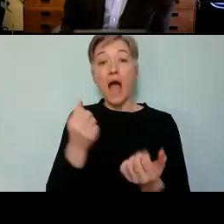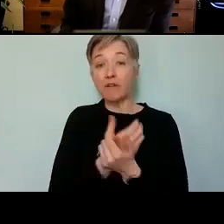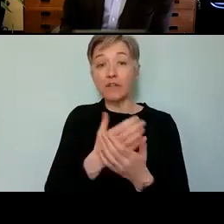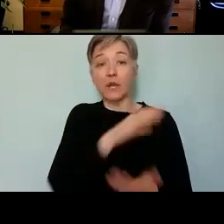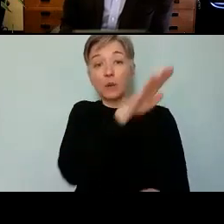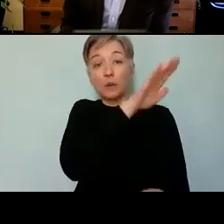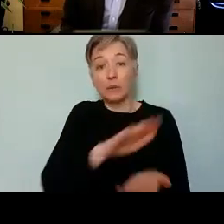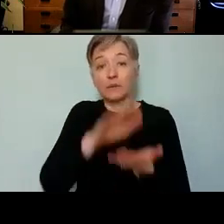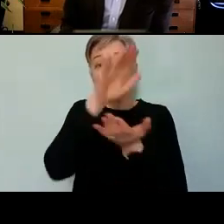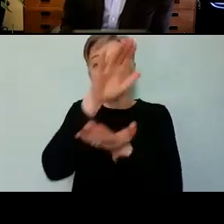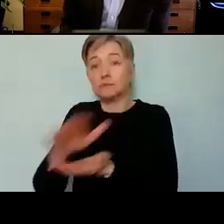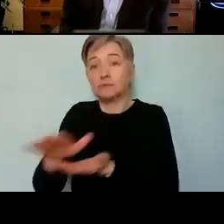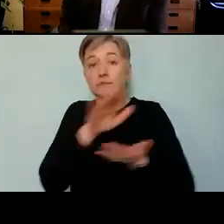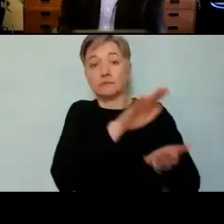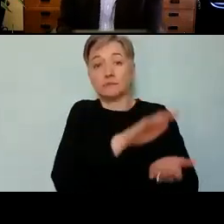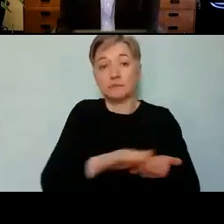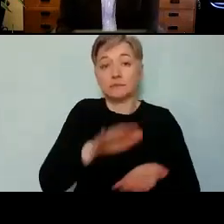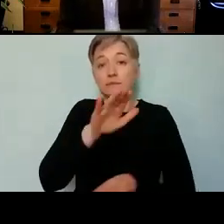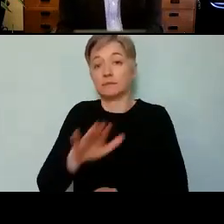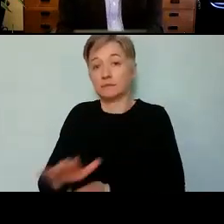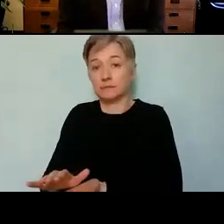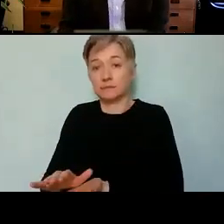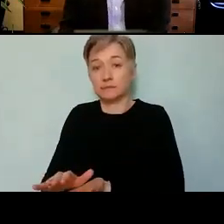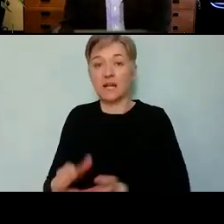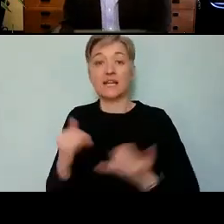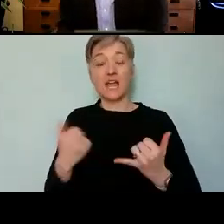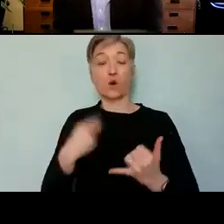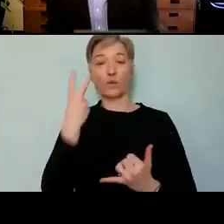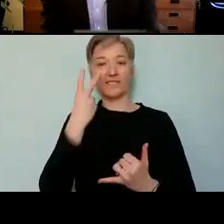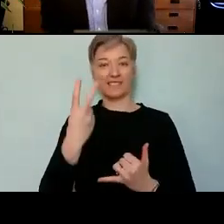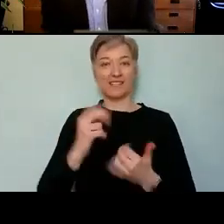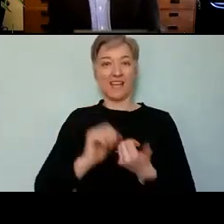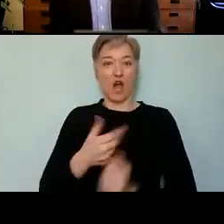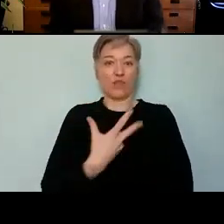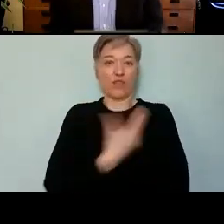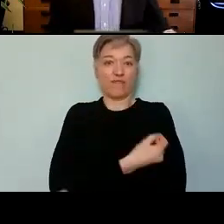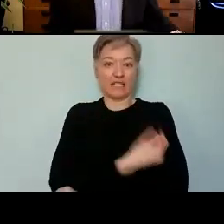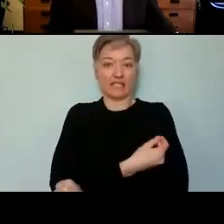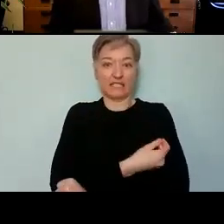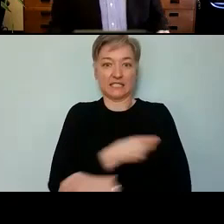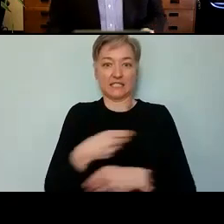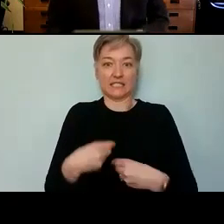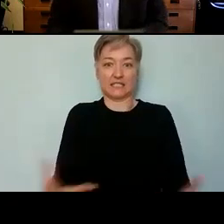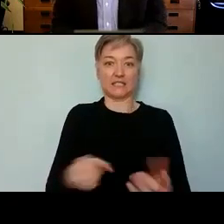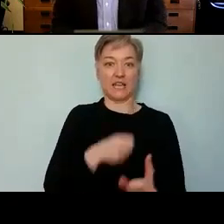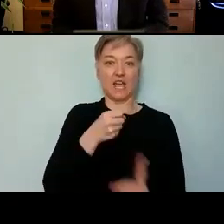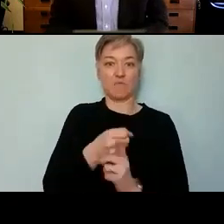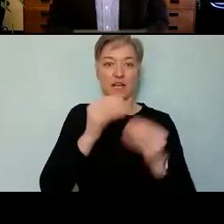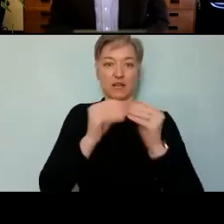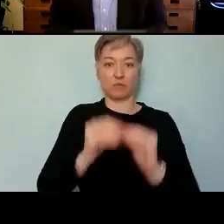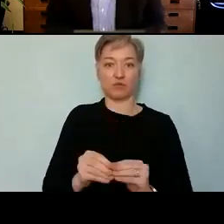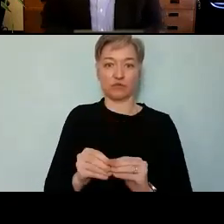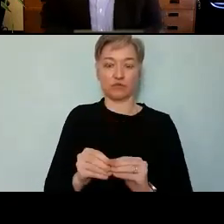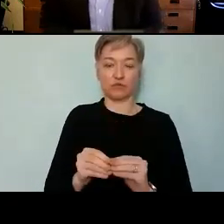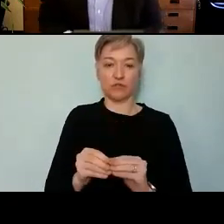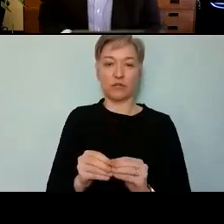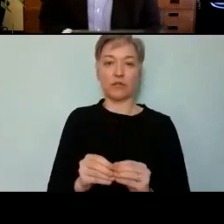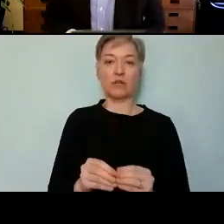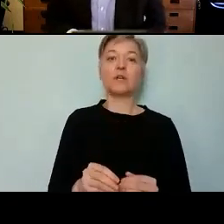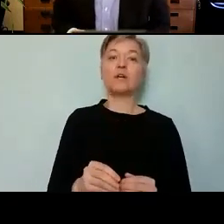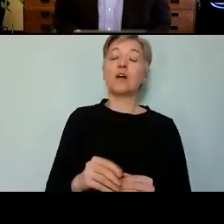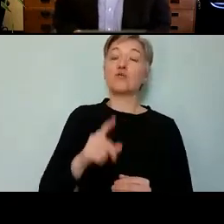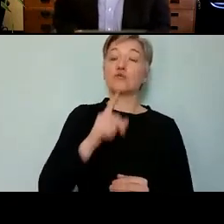improving. We are now seeing the impact of the vaccine. The impact of the vaccine is felt most greatly in the